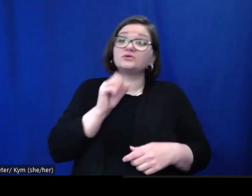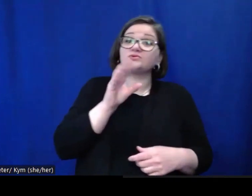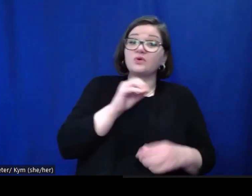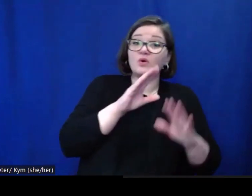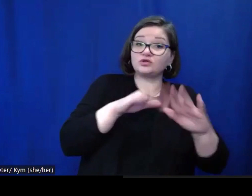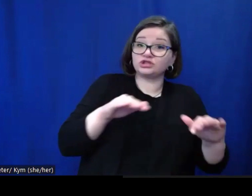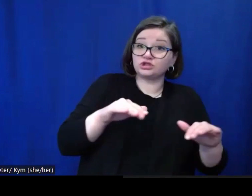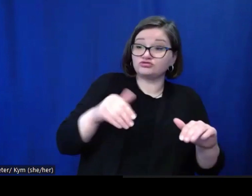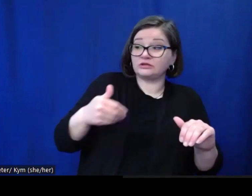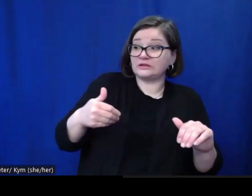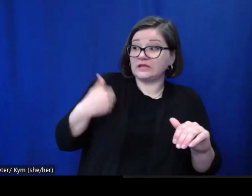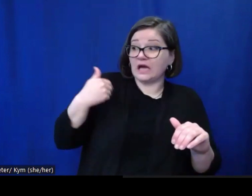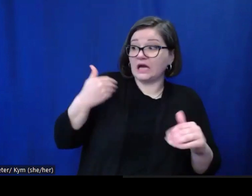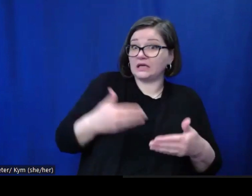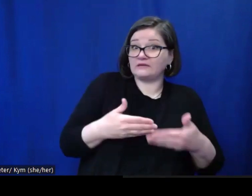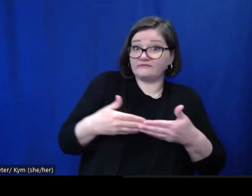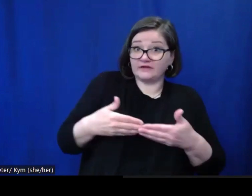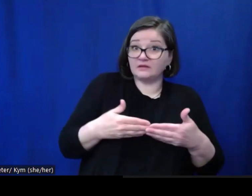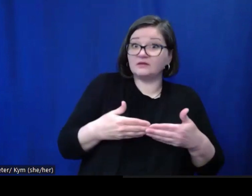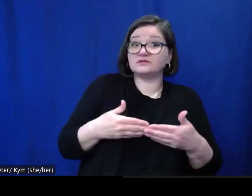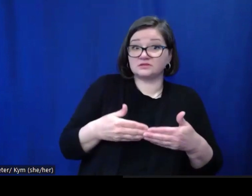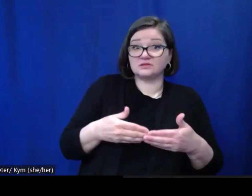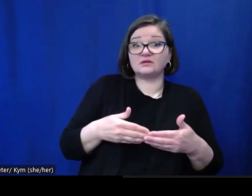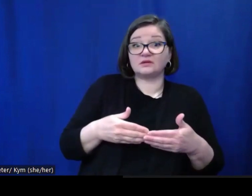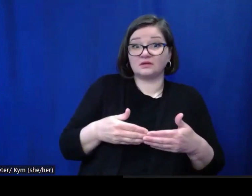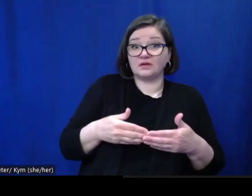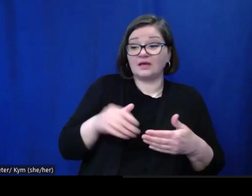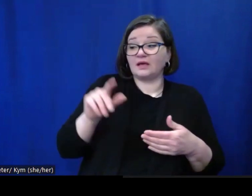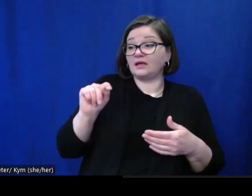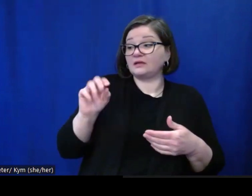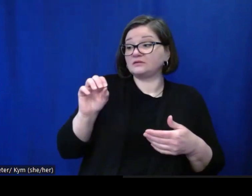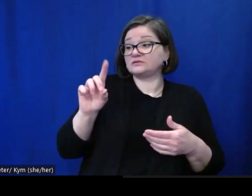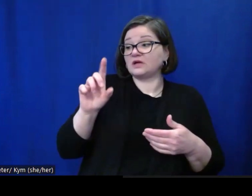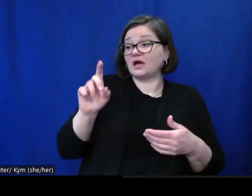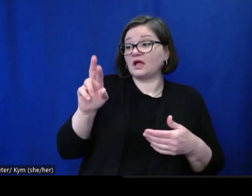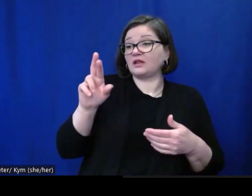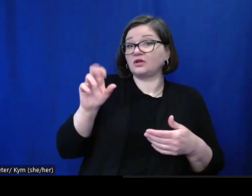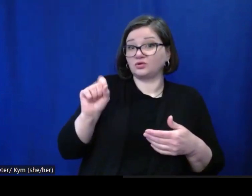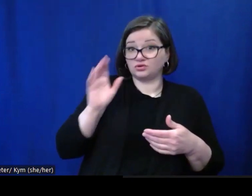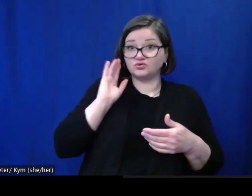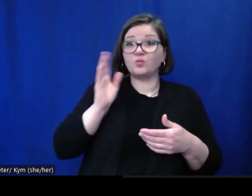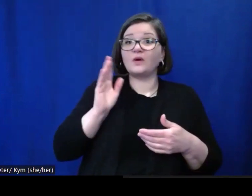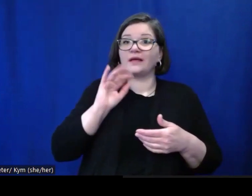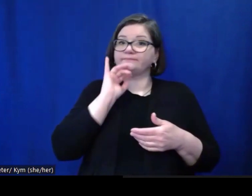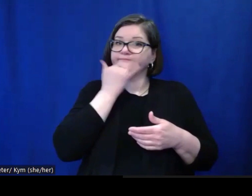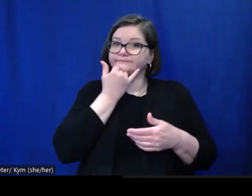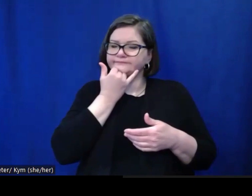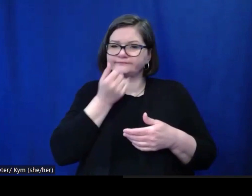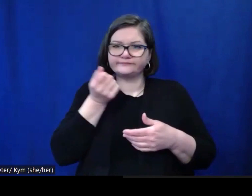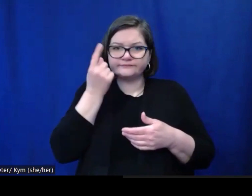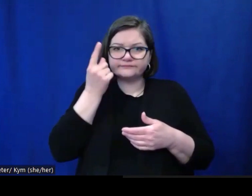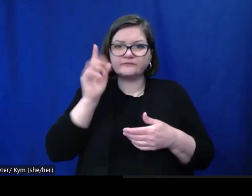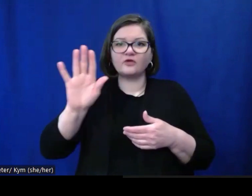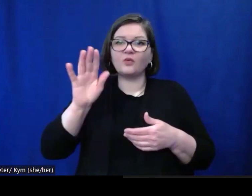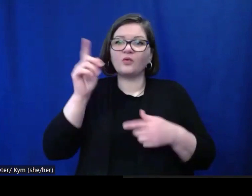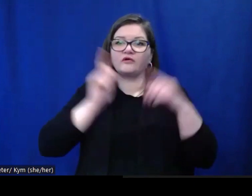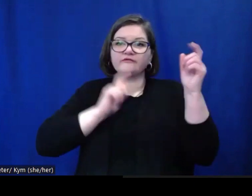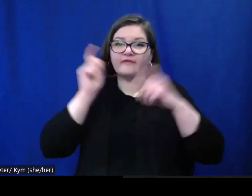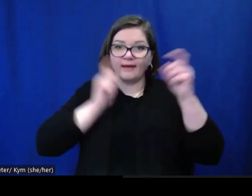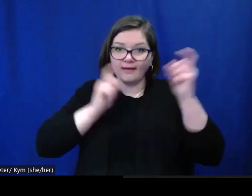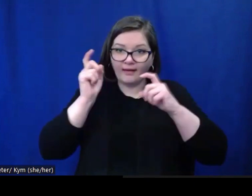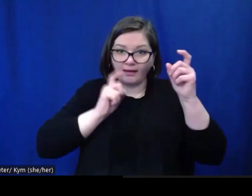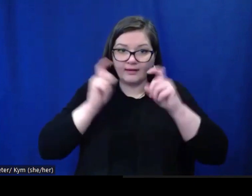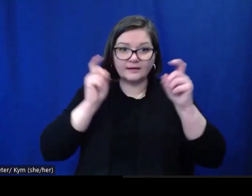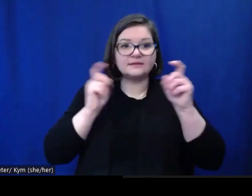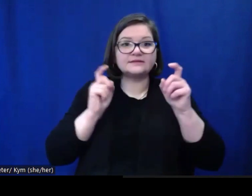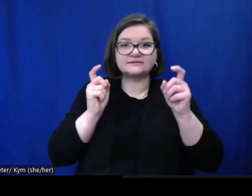young infants, and toddlers will have a misinterpretation of sometimes what your facial expressions may